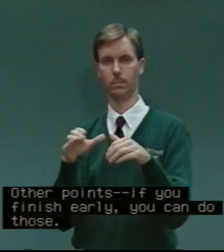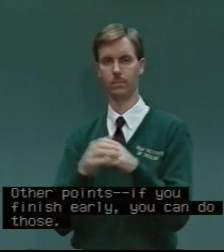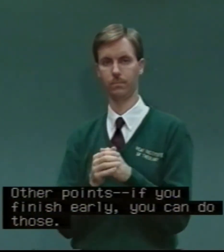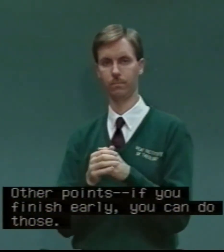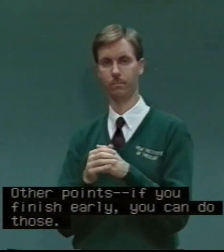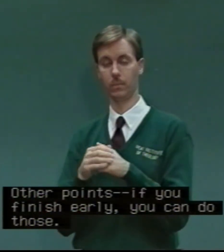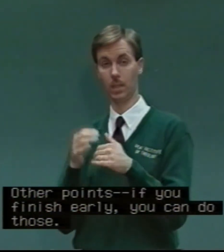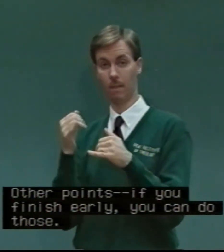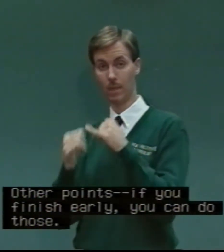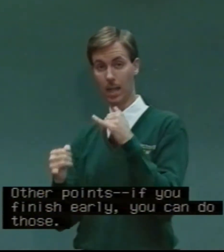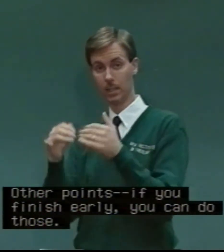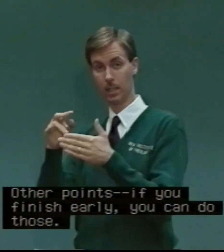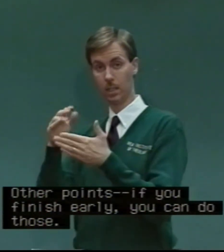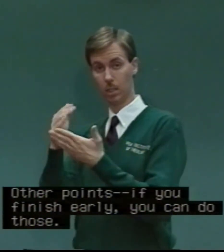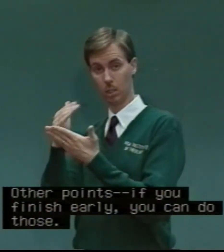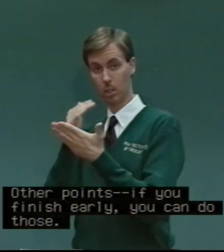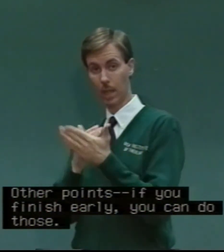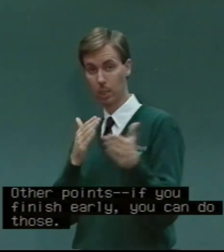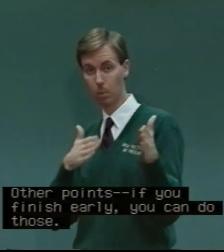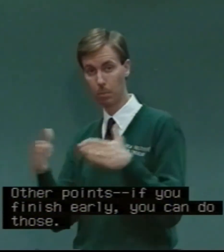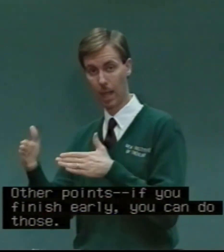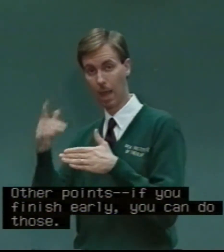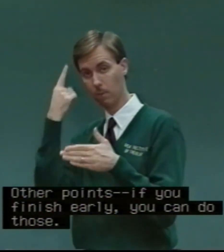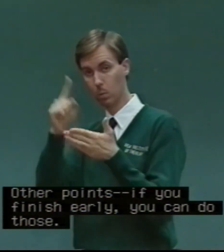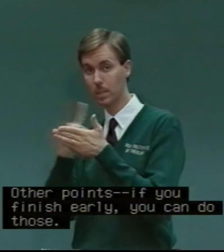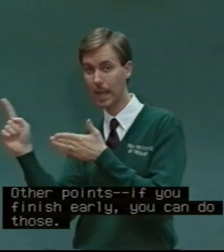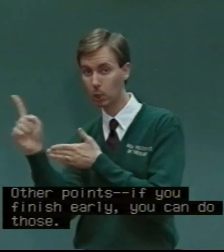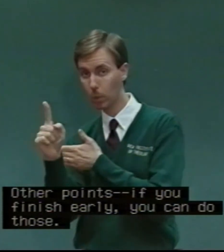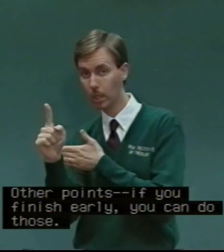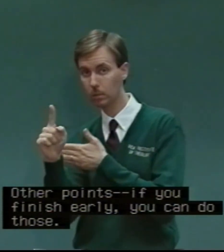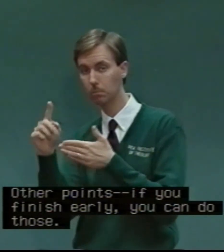Other points, if you can finish early, you can do those.